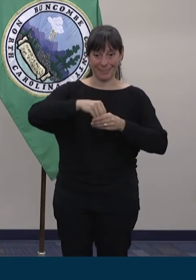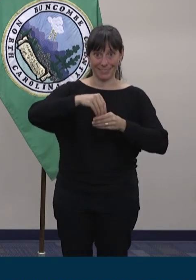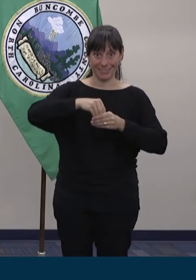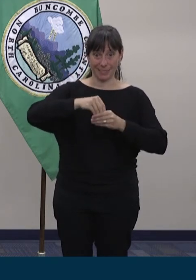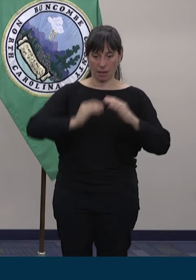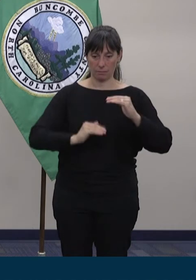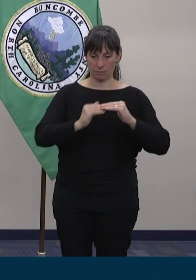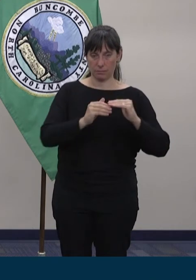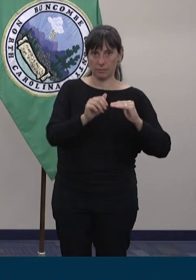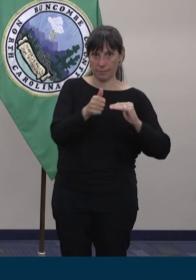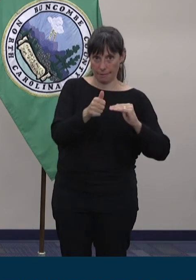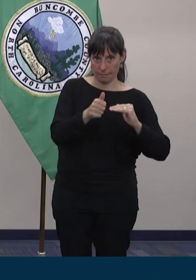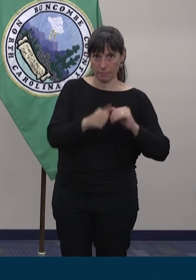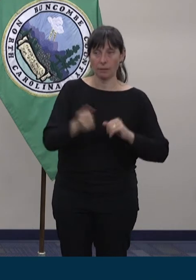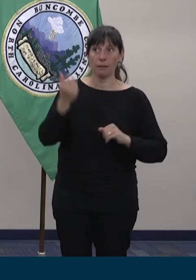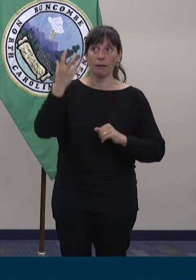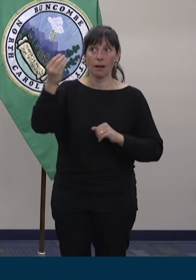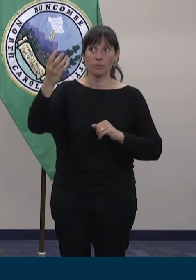25 outdoors.